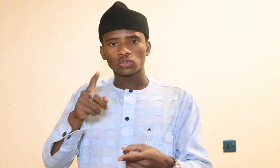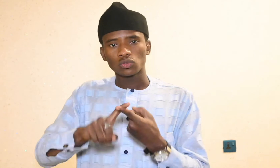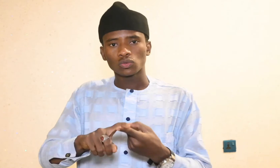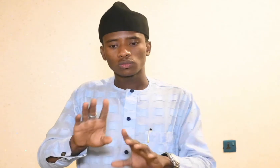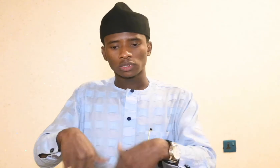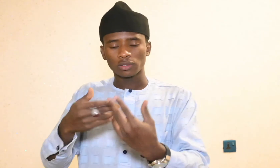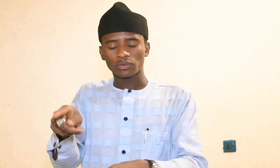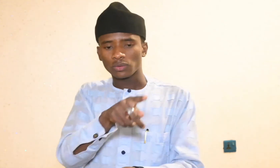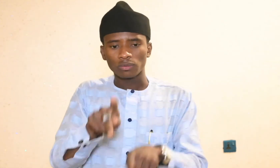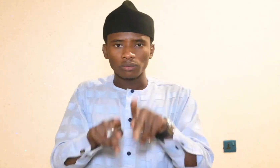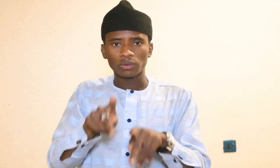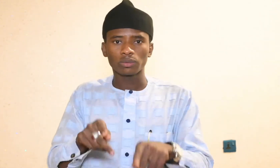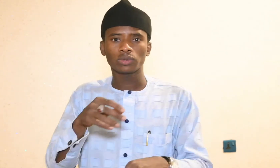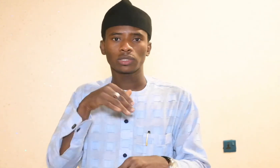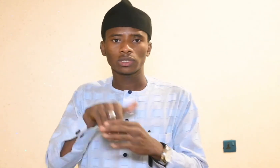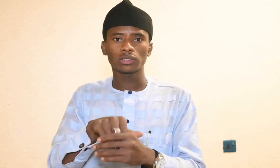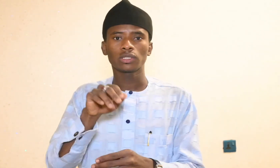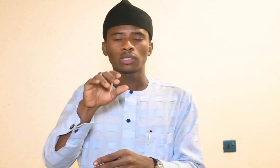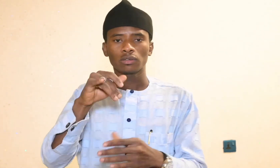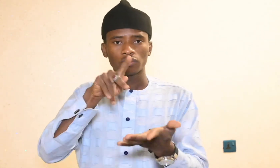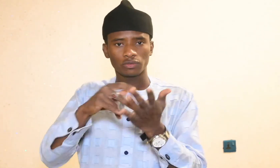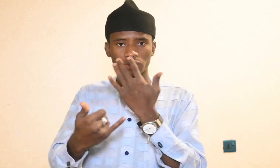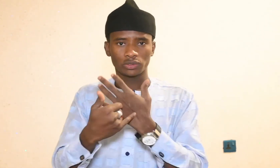for a UNICEF-funded project. The first